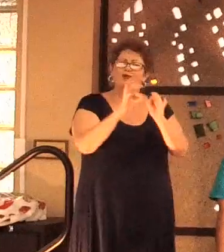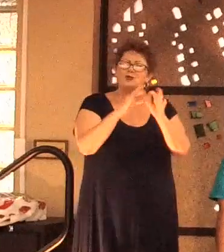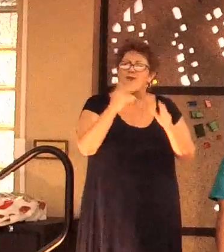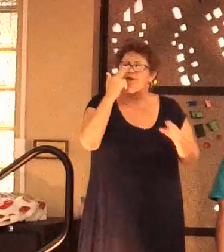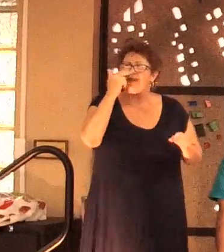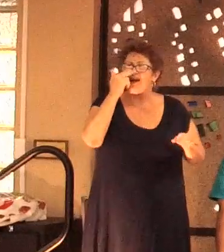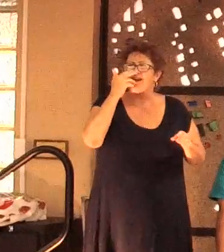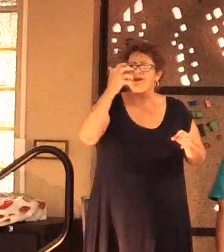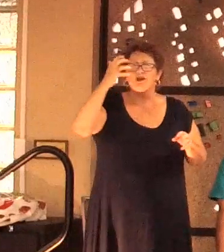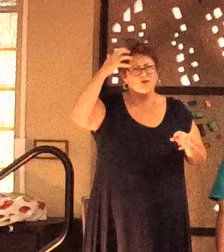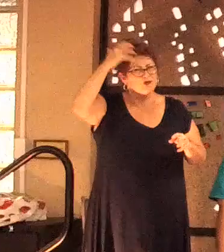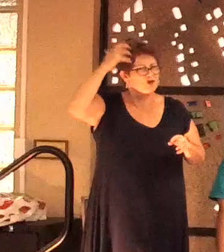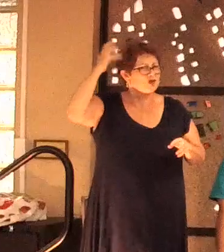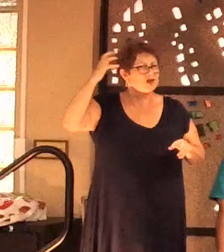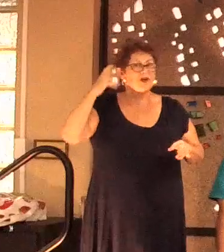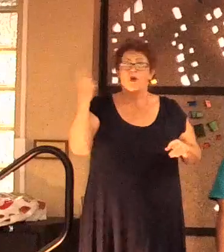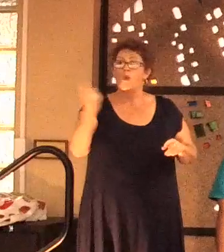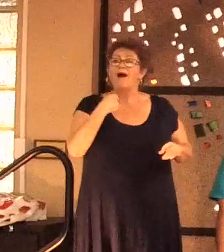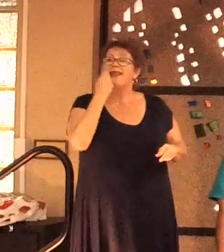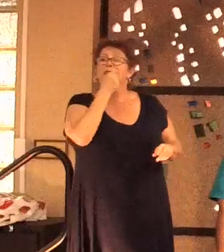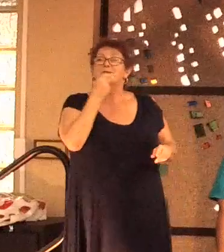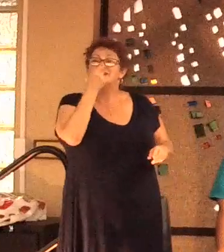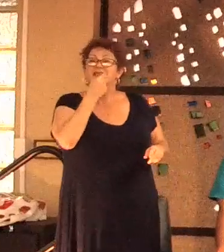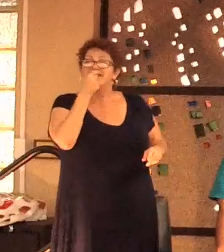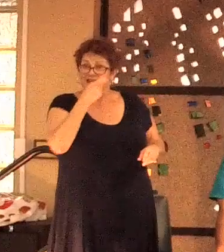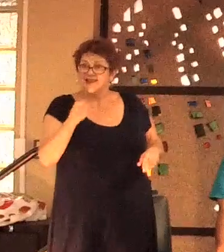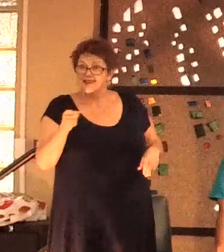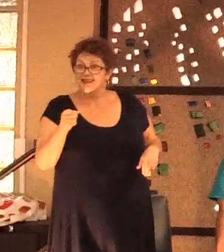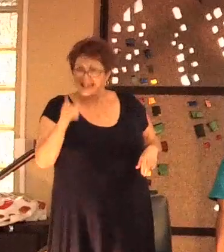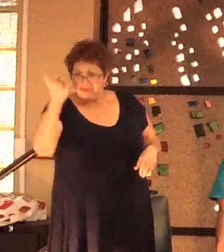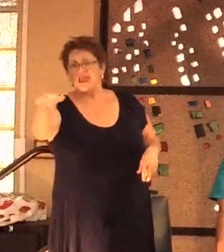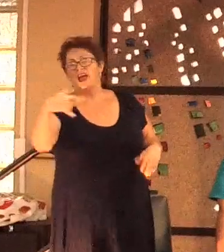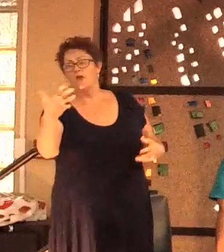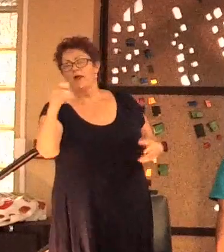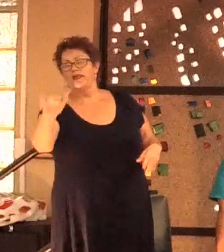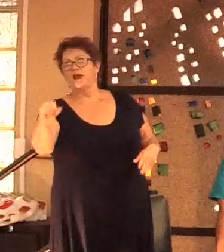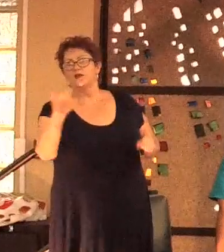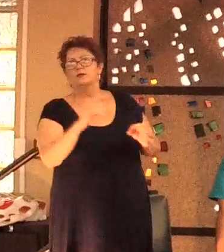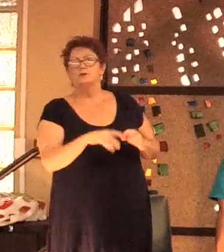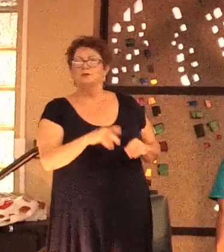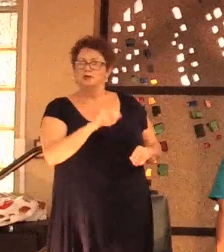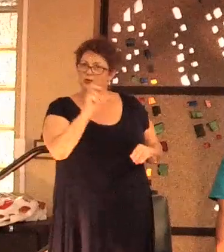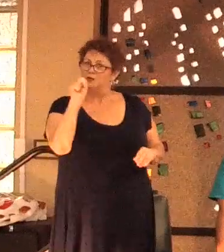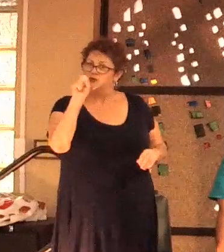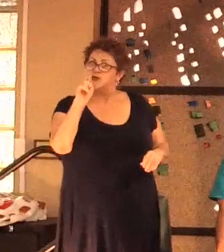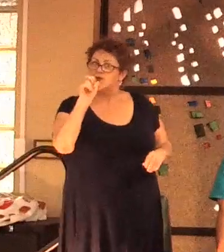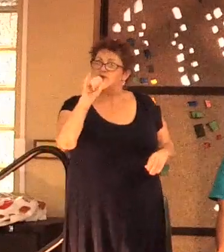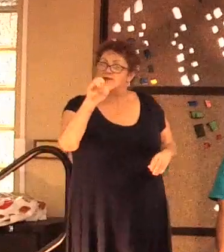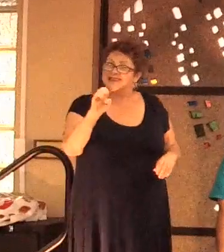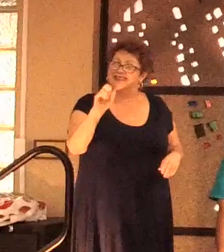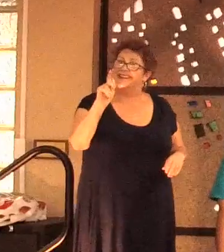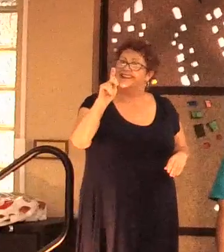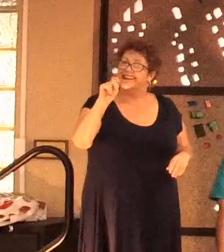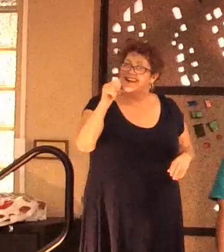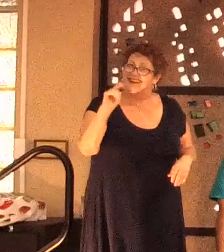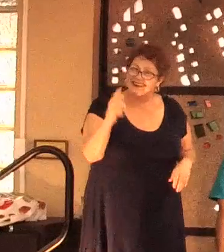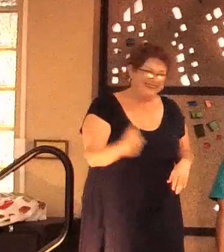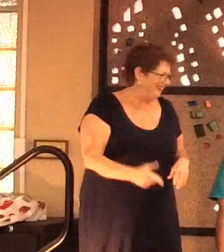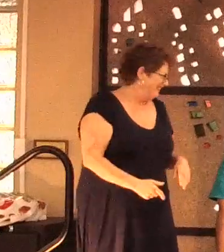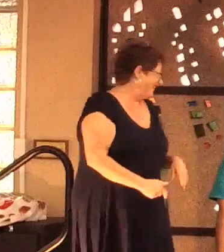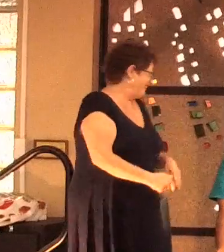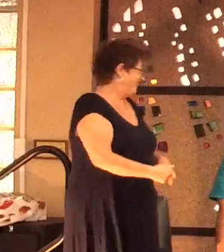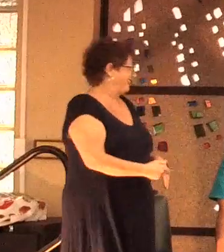they said, oh, you know the interpreter, the funny with the curly hair, always has the red lipstick? Yeah, that one. That's the interpreter.